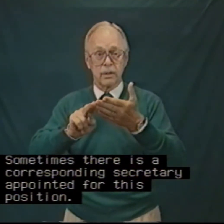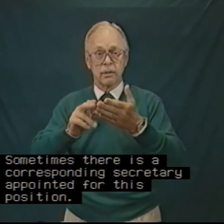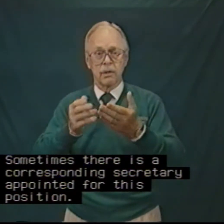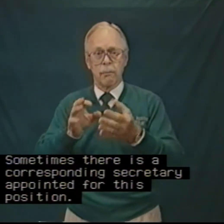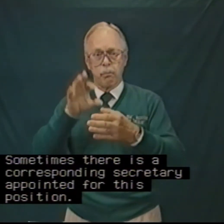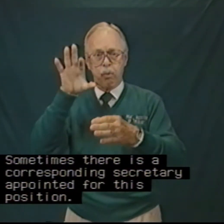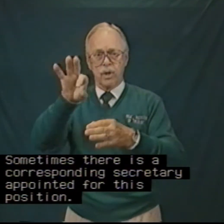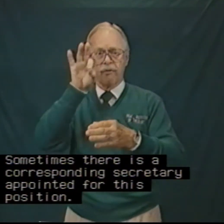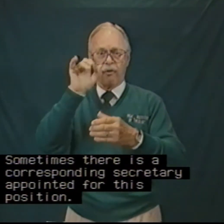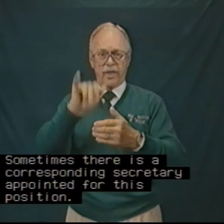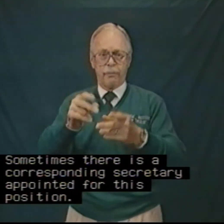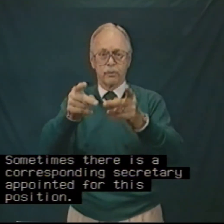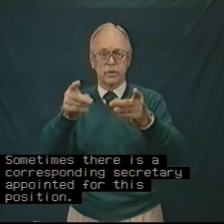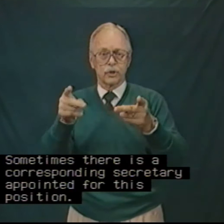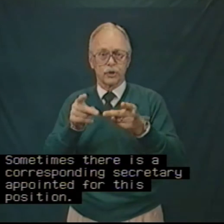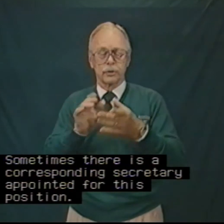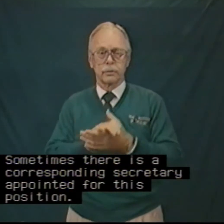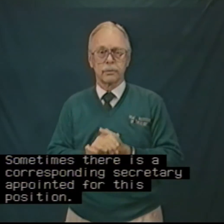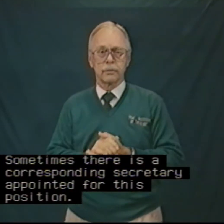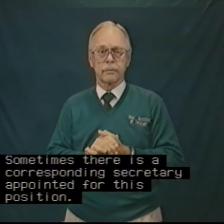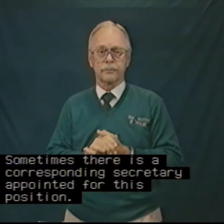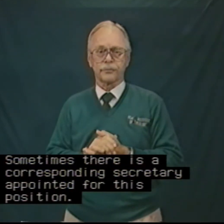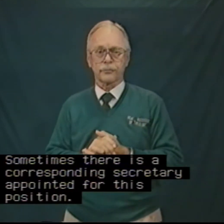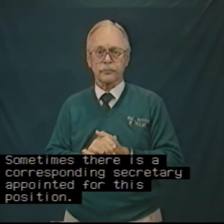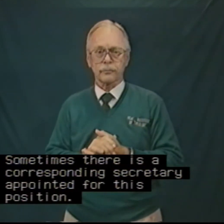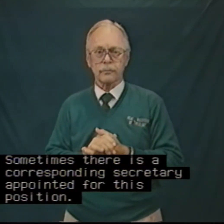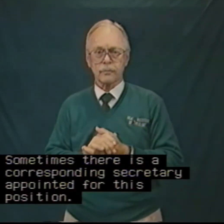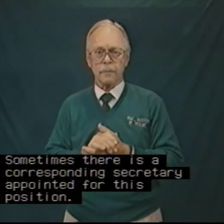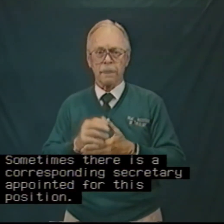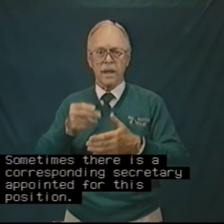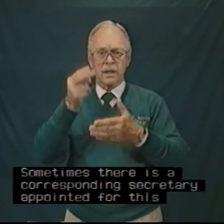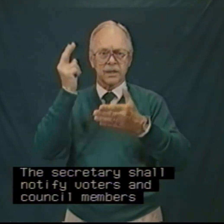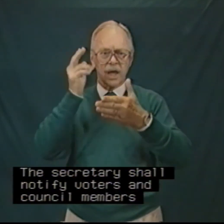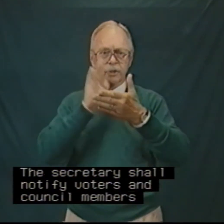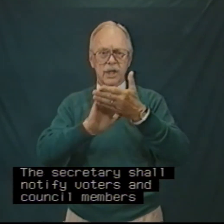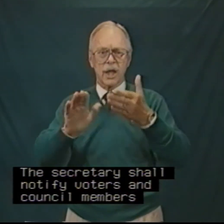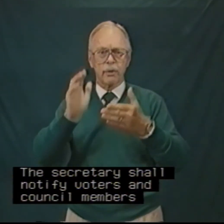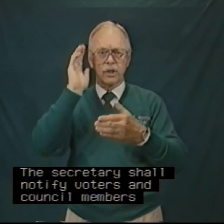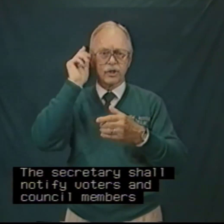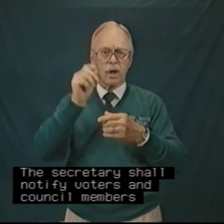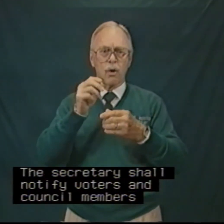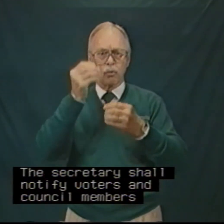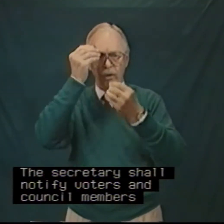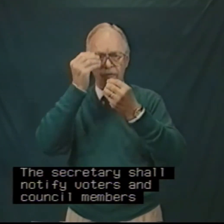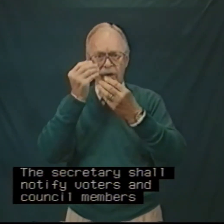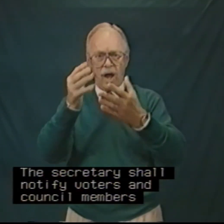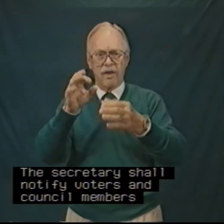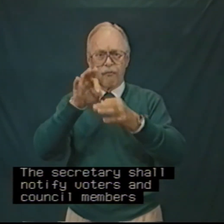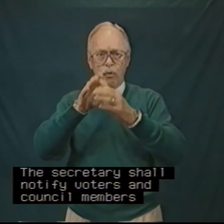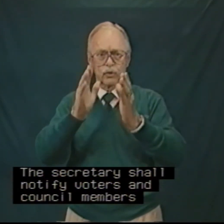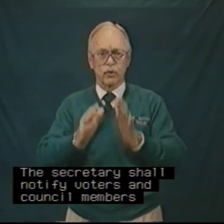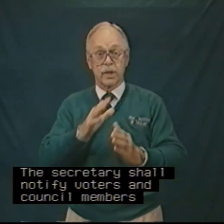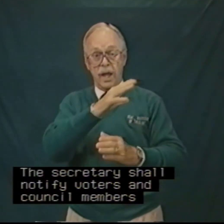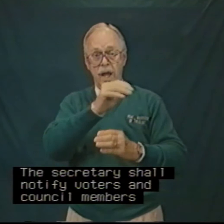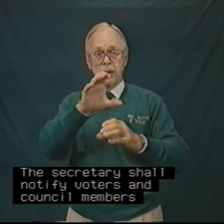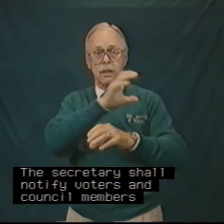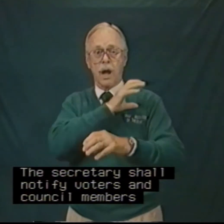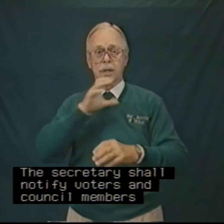members of the date, time, and place of all meetings sufficiently before the meeting. He shall supply